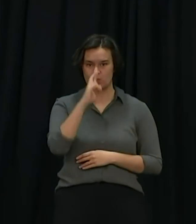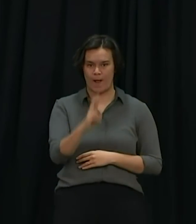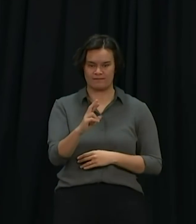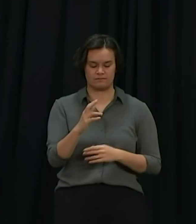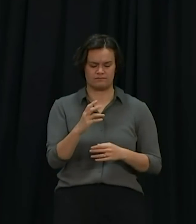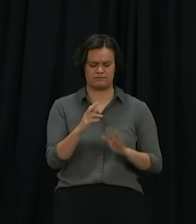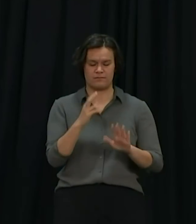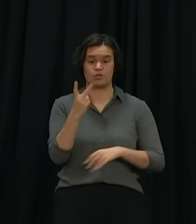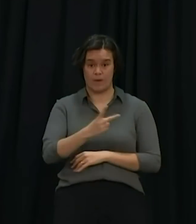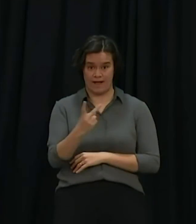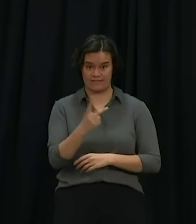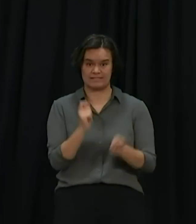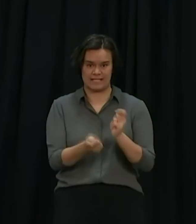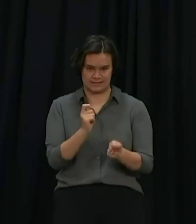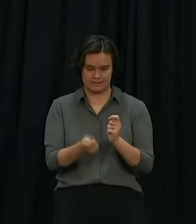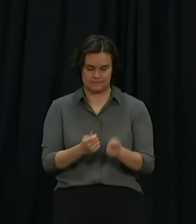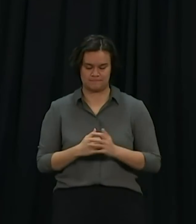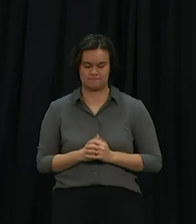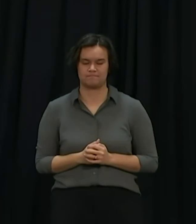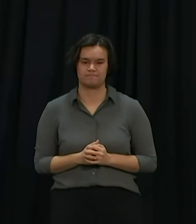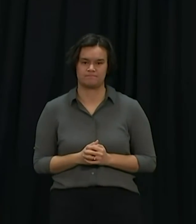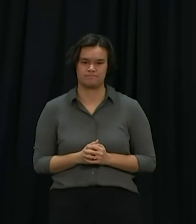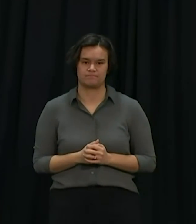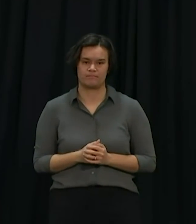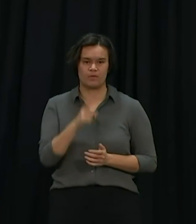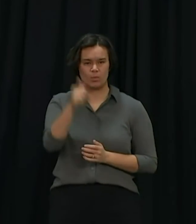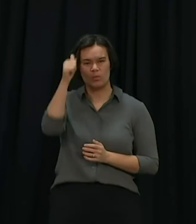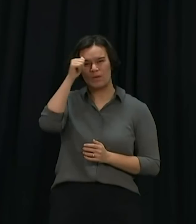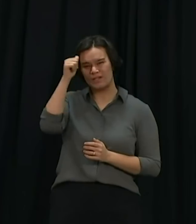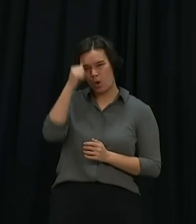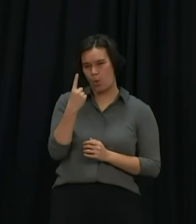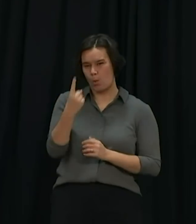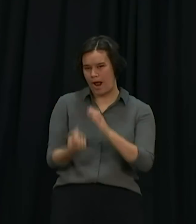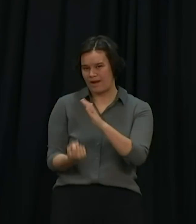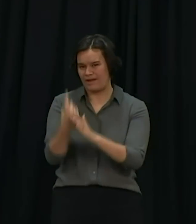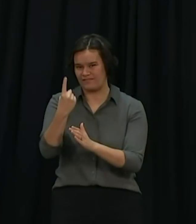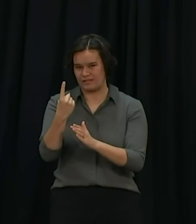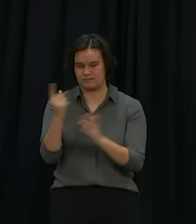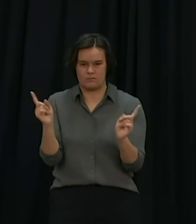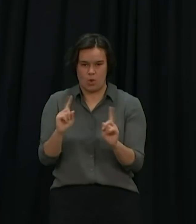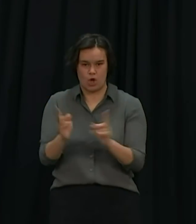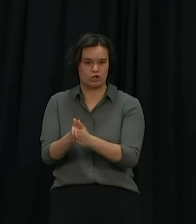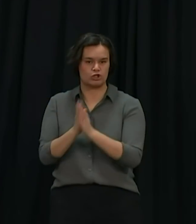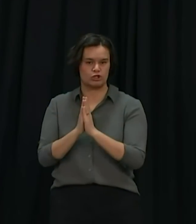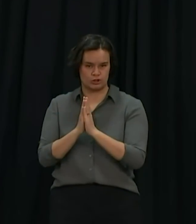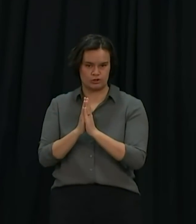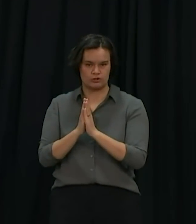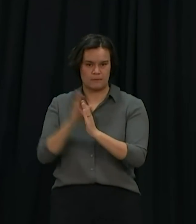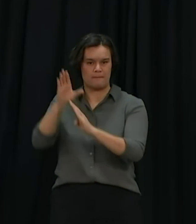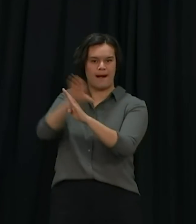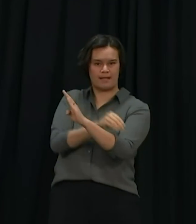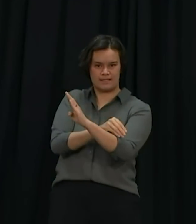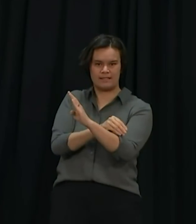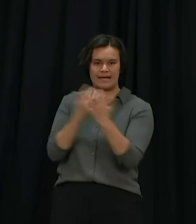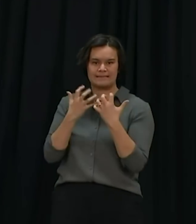cases have come from. Well, one, as we all know, is the event attached to the Assembly of God. The other we'd like people to be especially mindful of